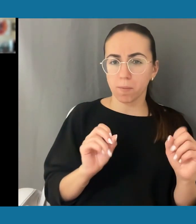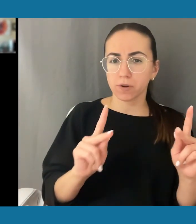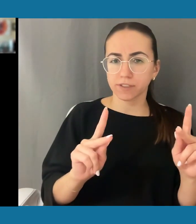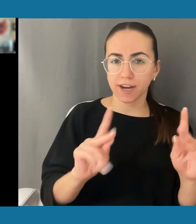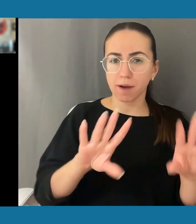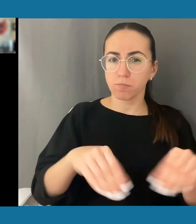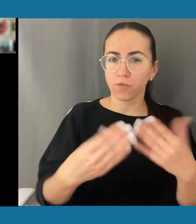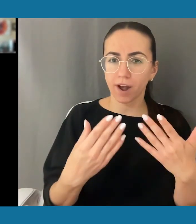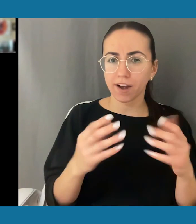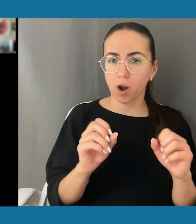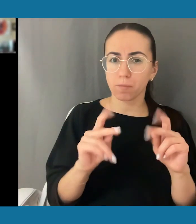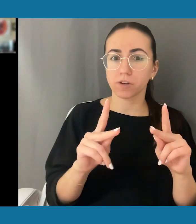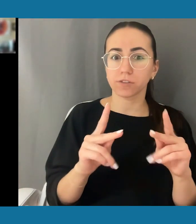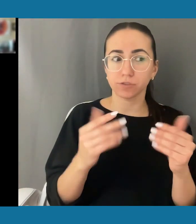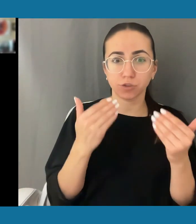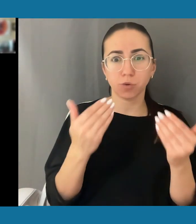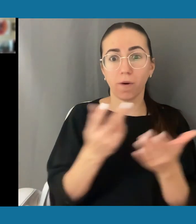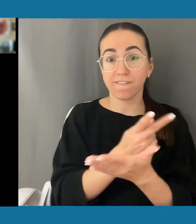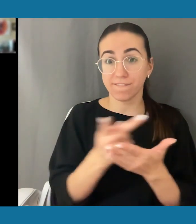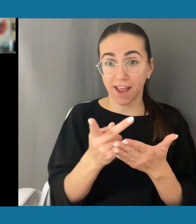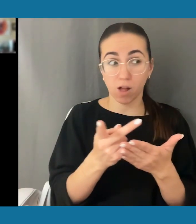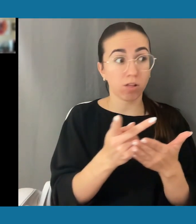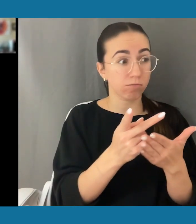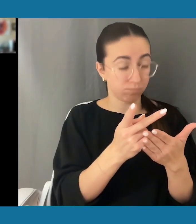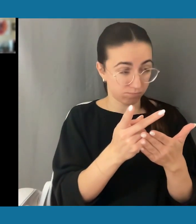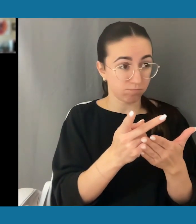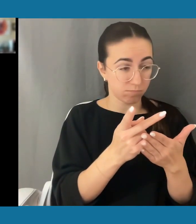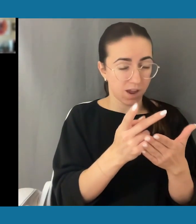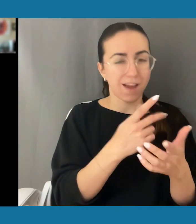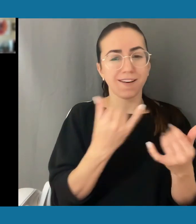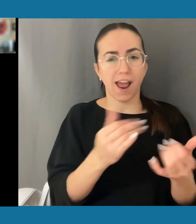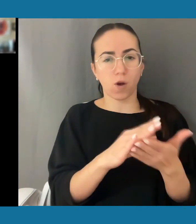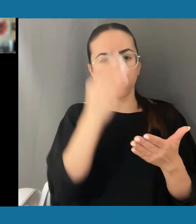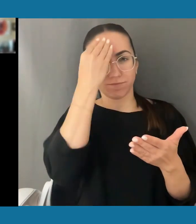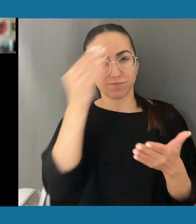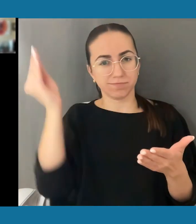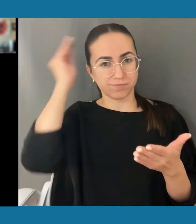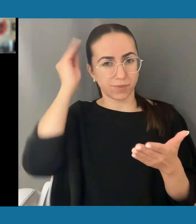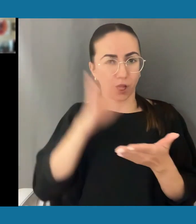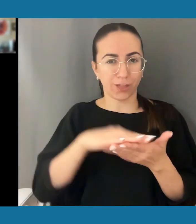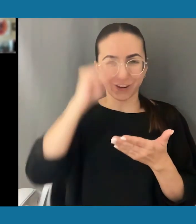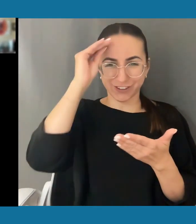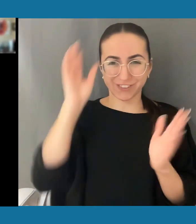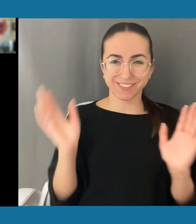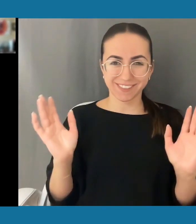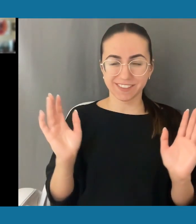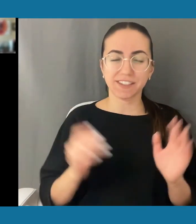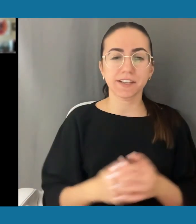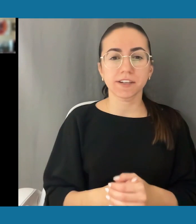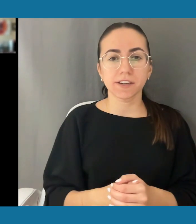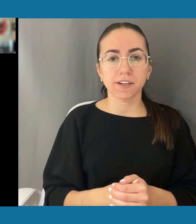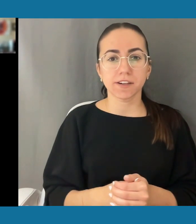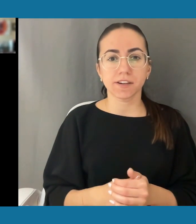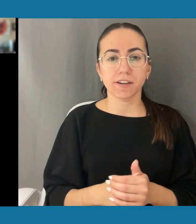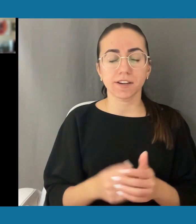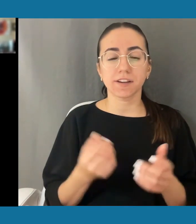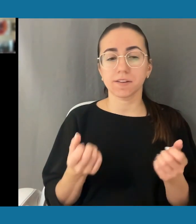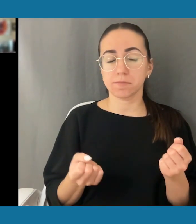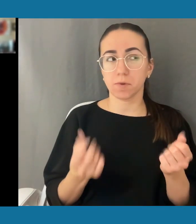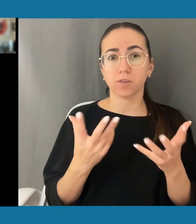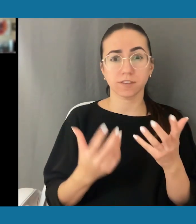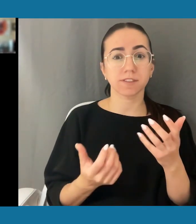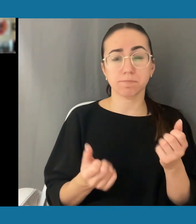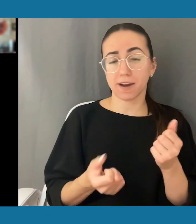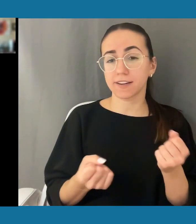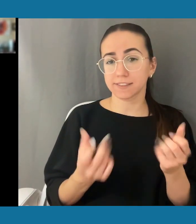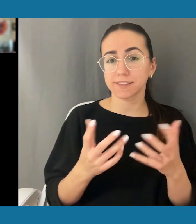know, 99% of success is failure. And so if we are denying people the opportunity